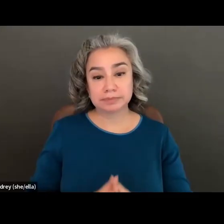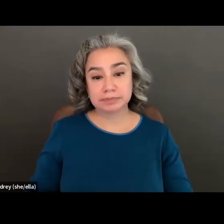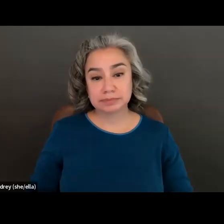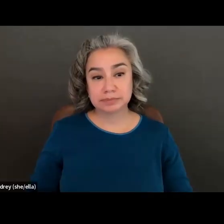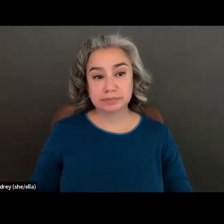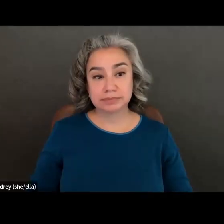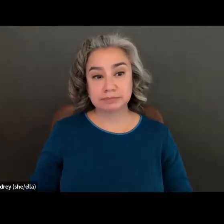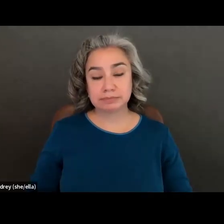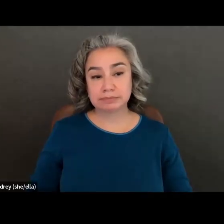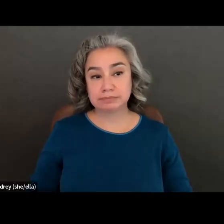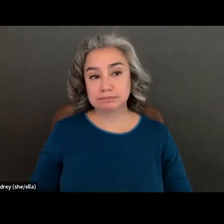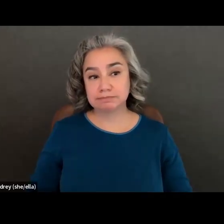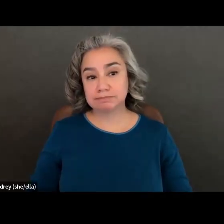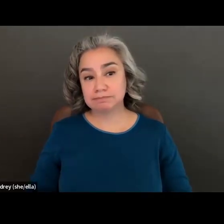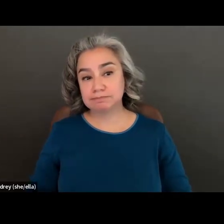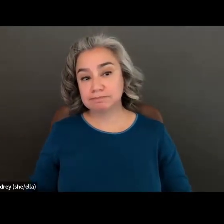so let's,